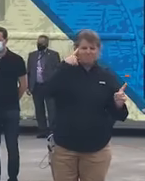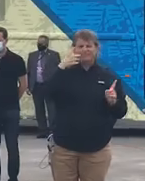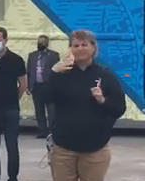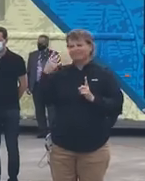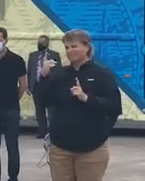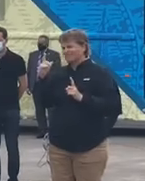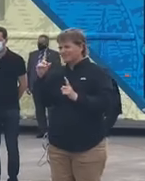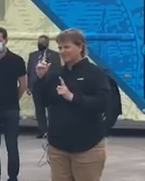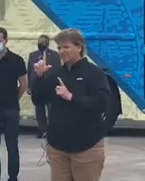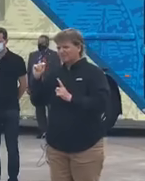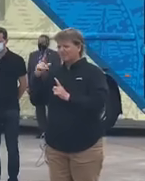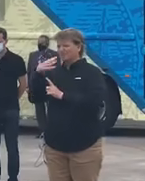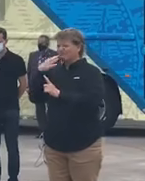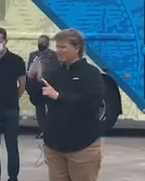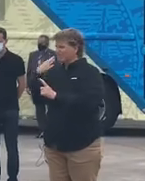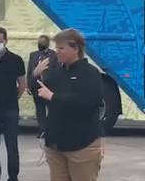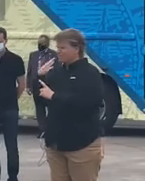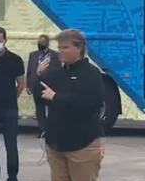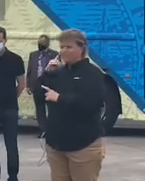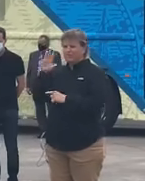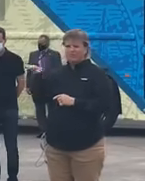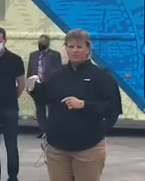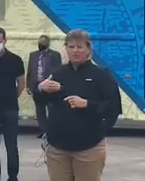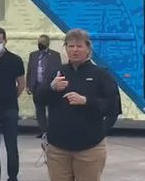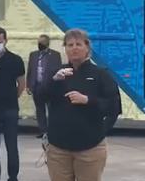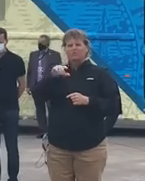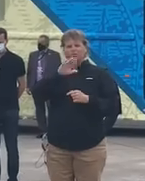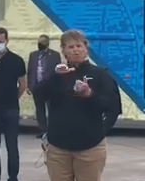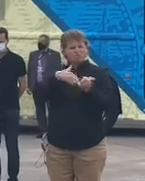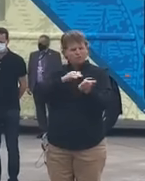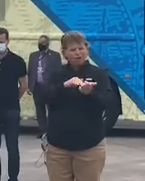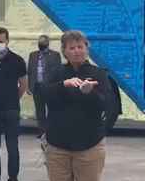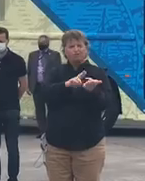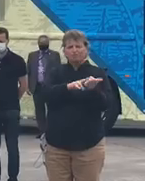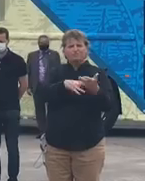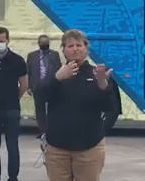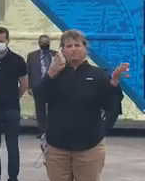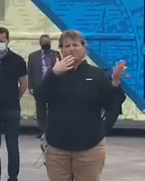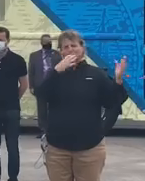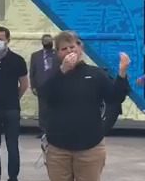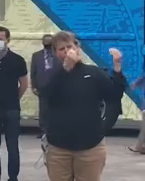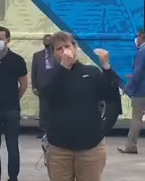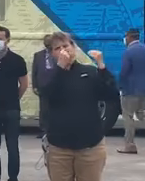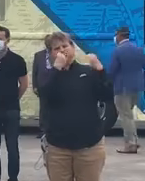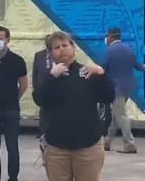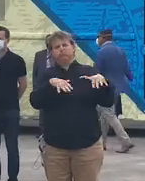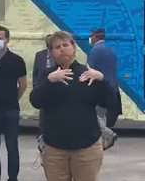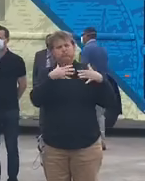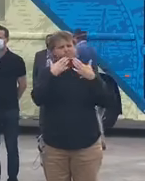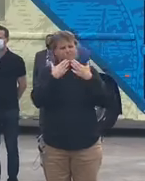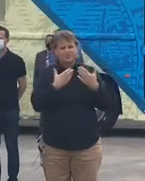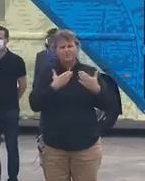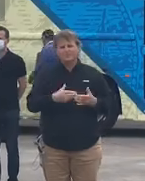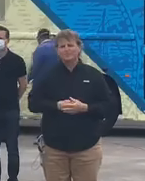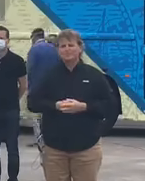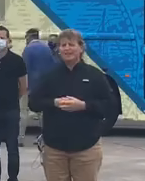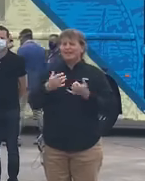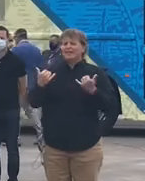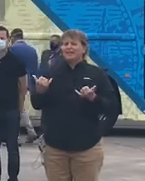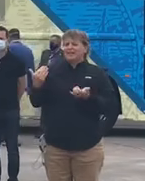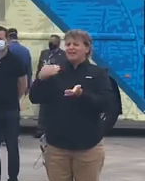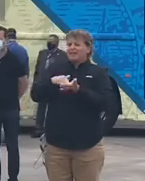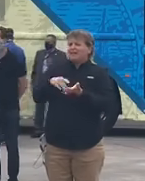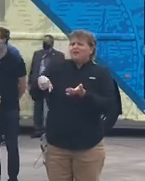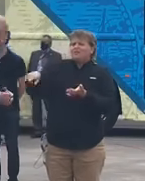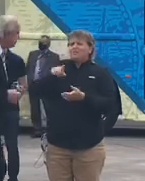General. They've been guiding us each and every step of the way on this process. And again, from the people of Miami-Dade, thank you very